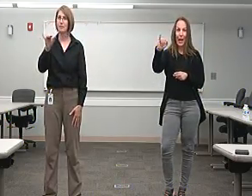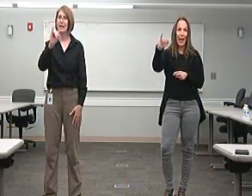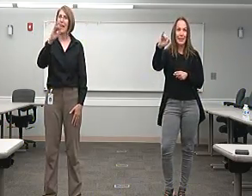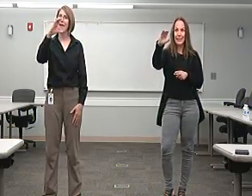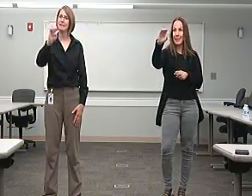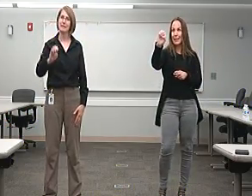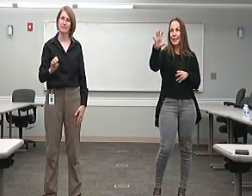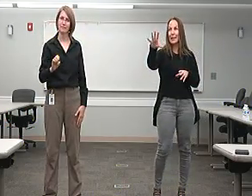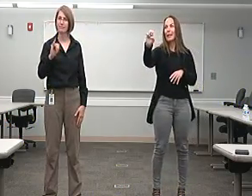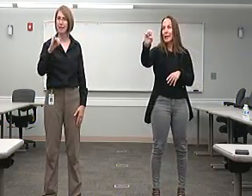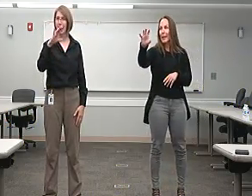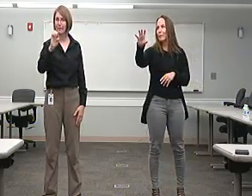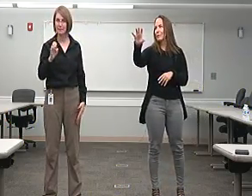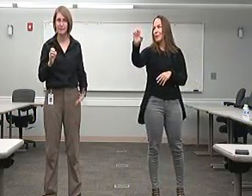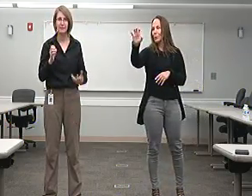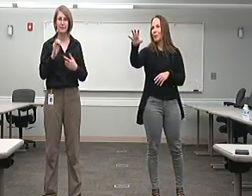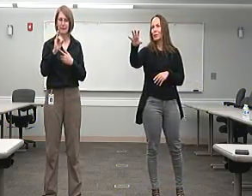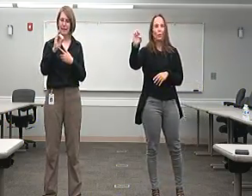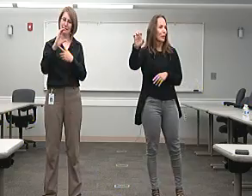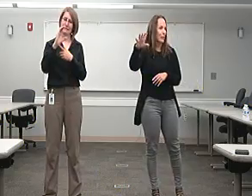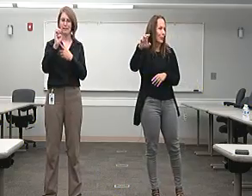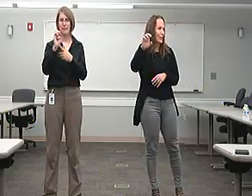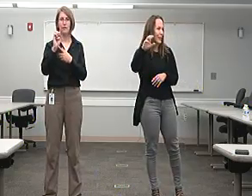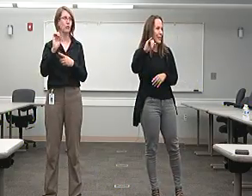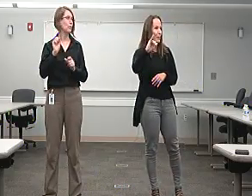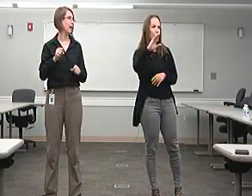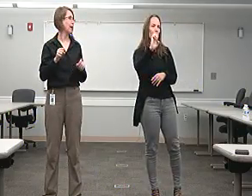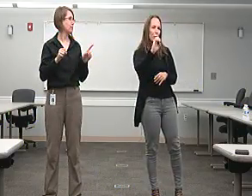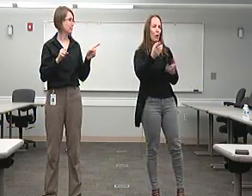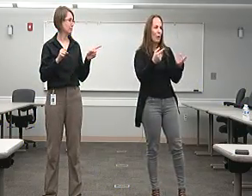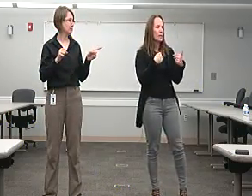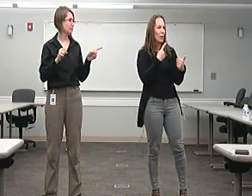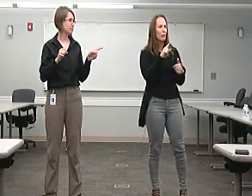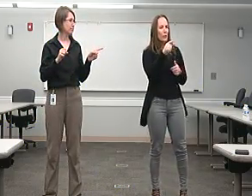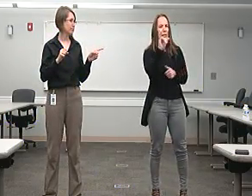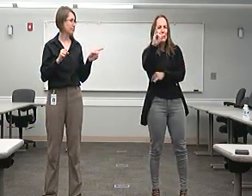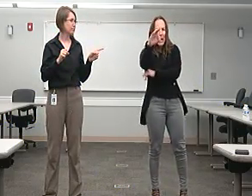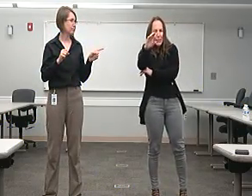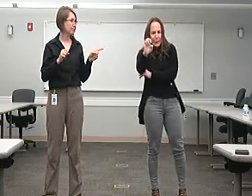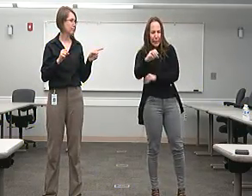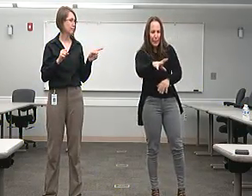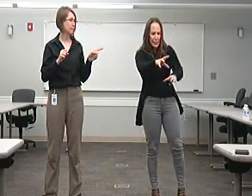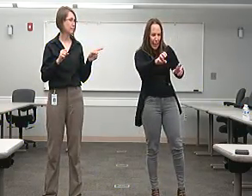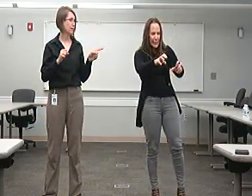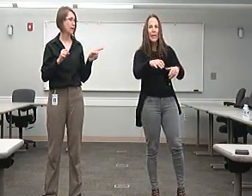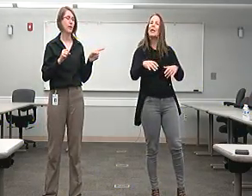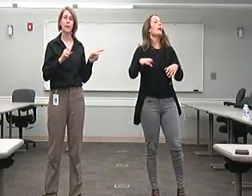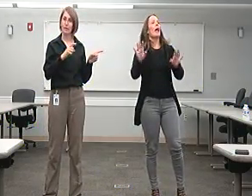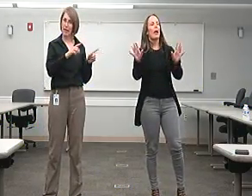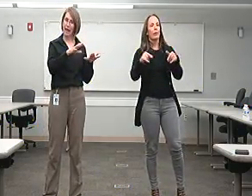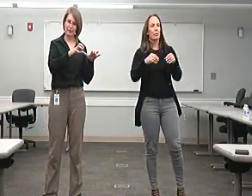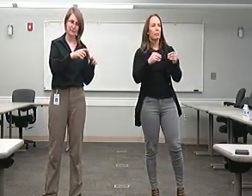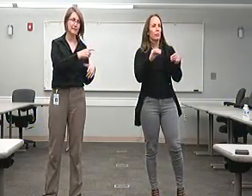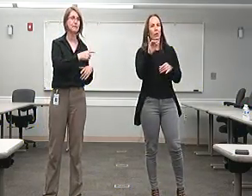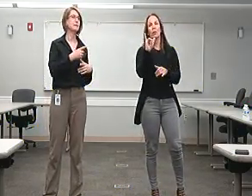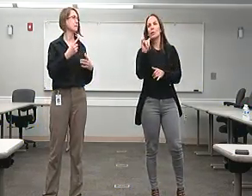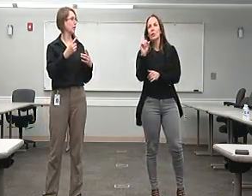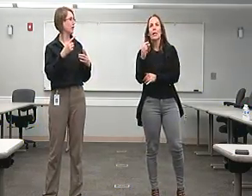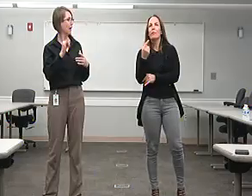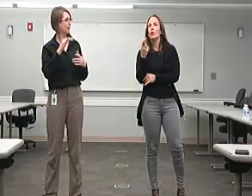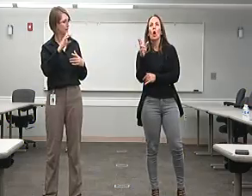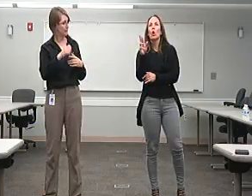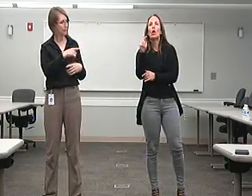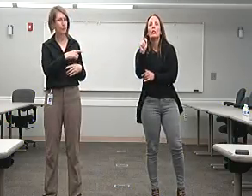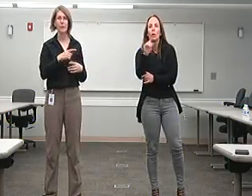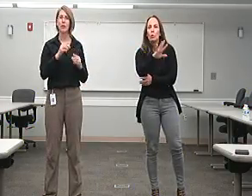I-C-E, you can shorten it so it looks like this, but I would tell her first, this is I-C-E, that's ice. And there's no sign for yogurt, so we're